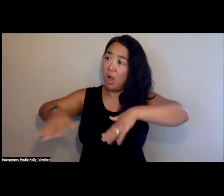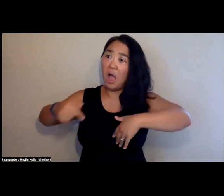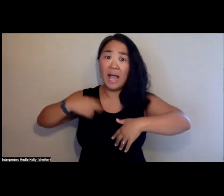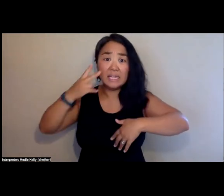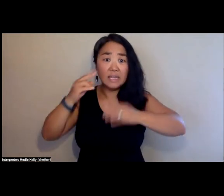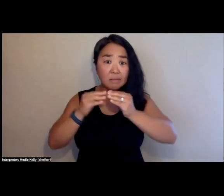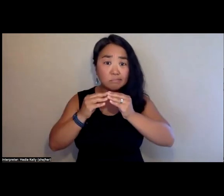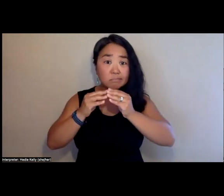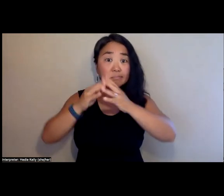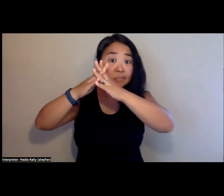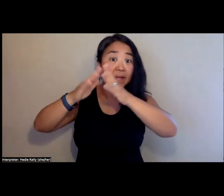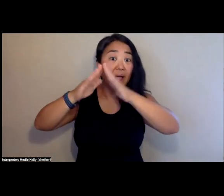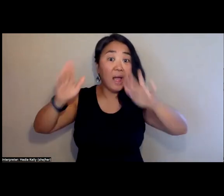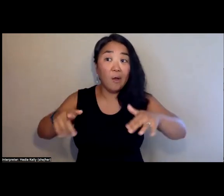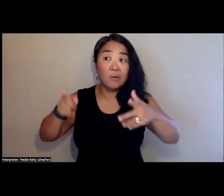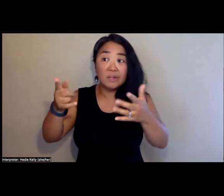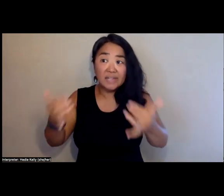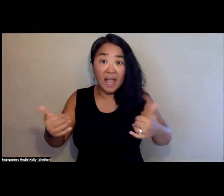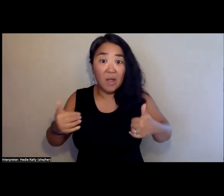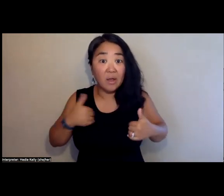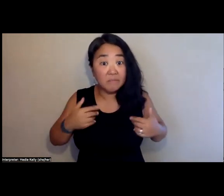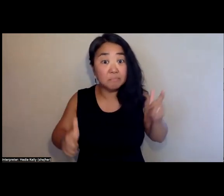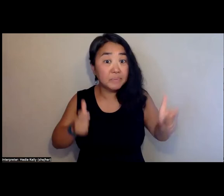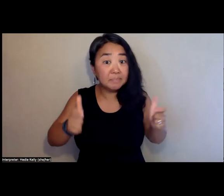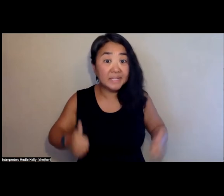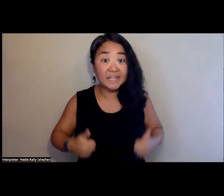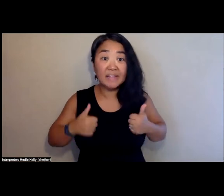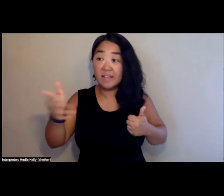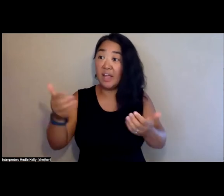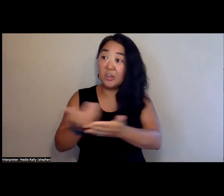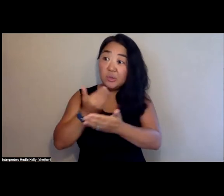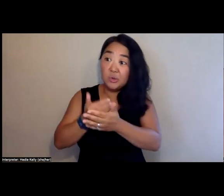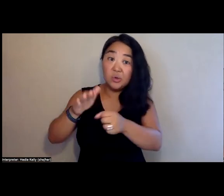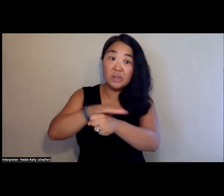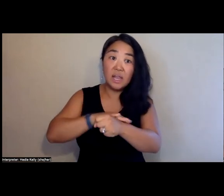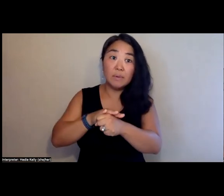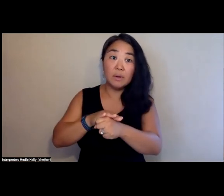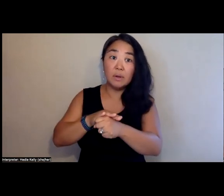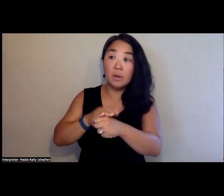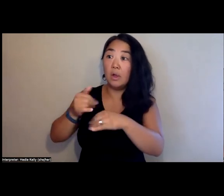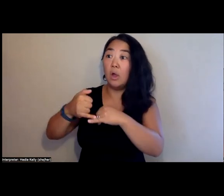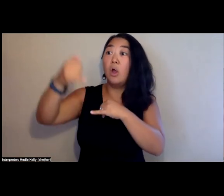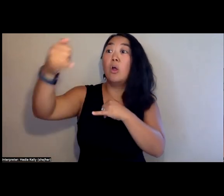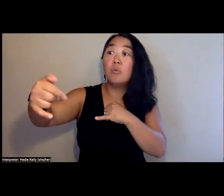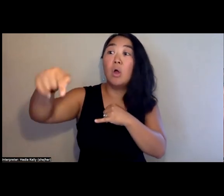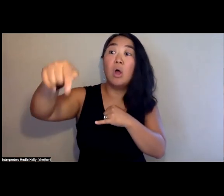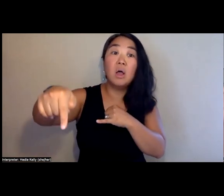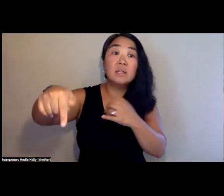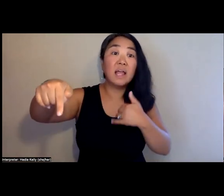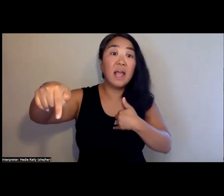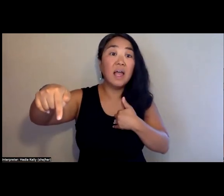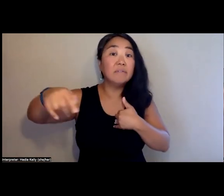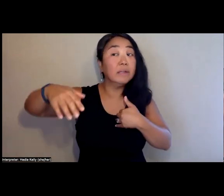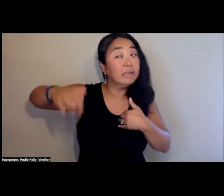built. And now there are people living in this new little neighborhood. And across the line is an empty plot that is turning into not yet